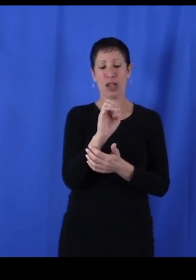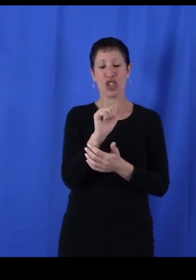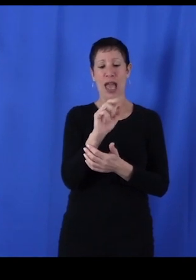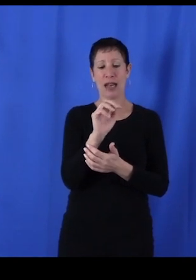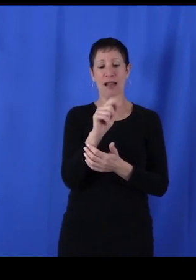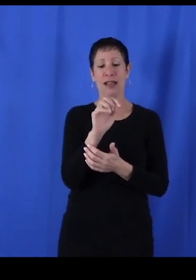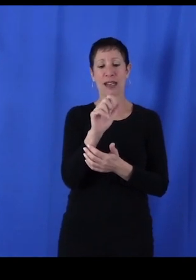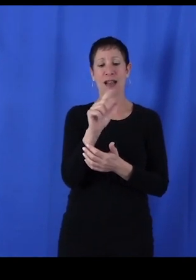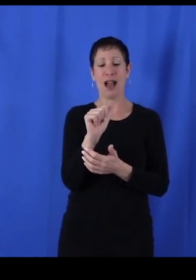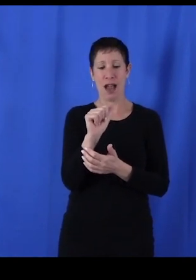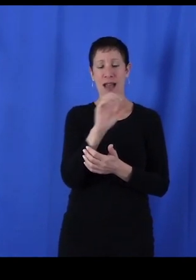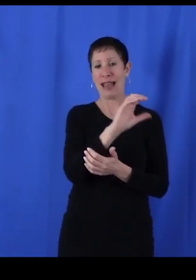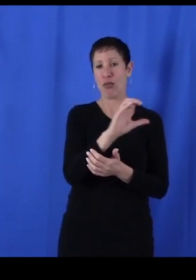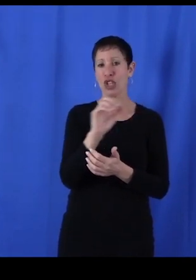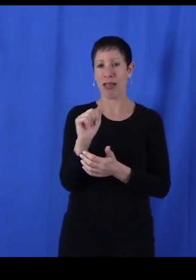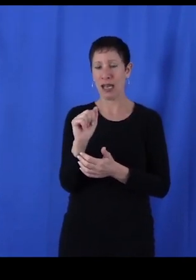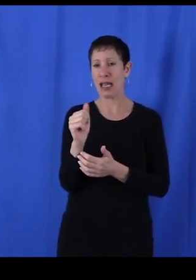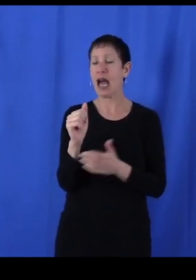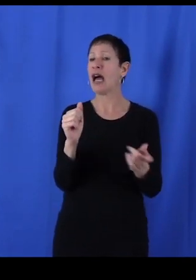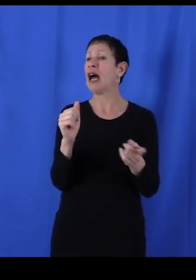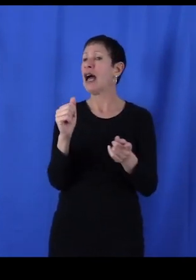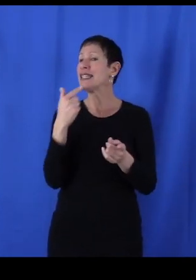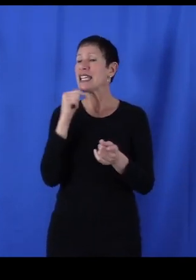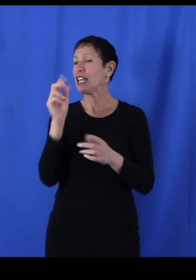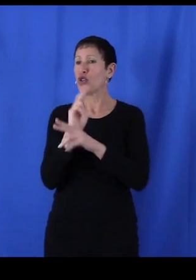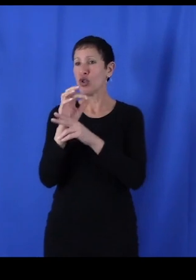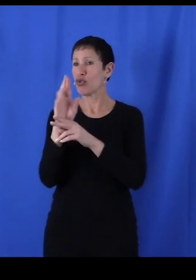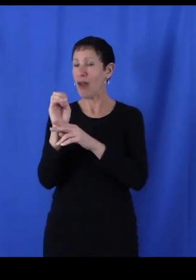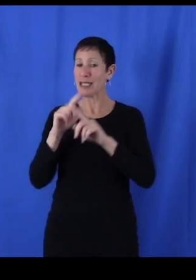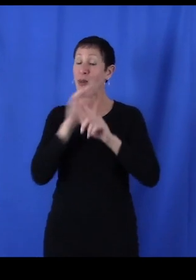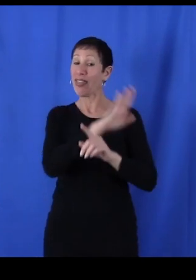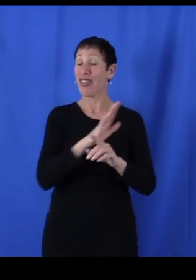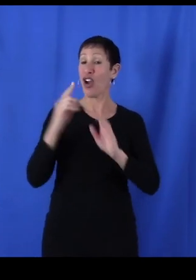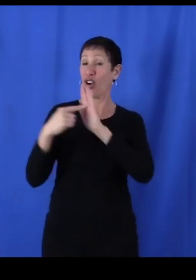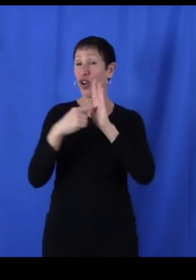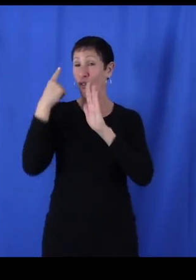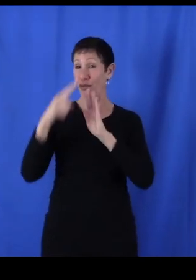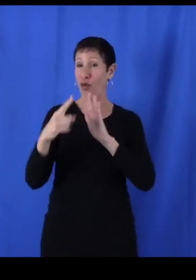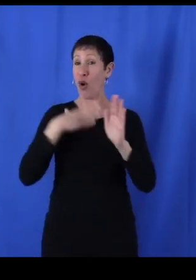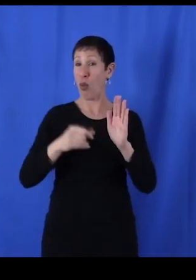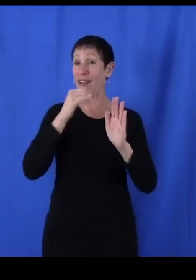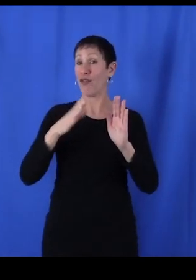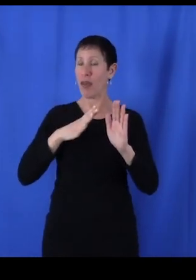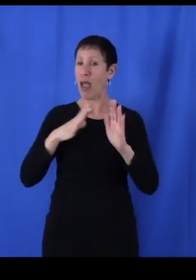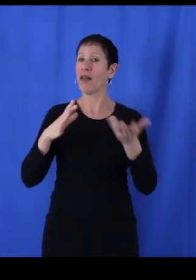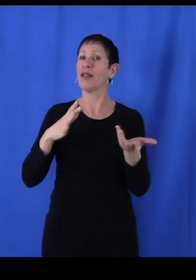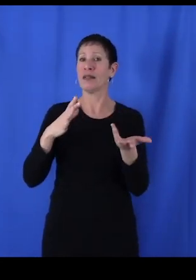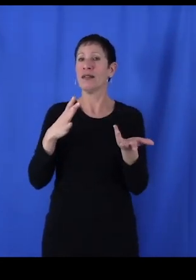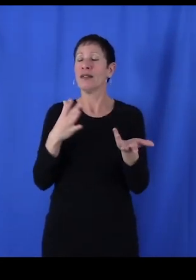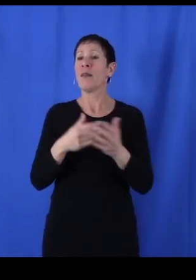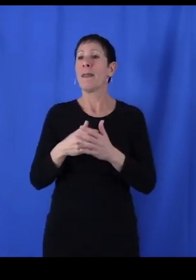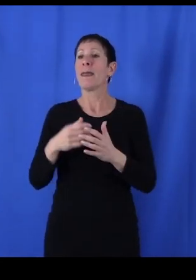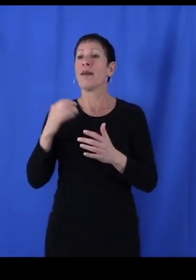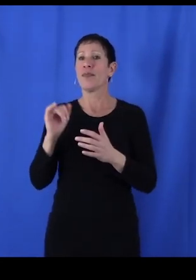conscientious neuroticism is a well-groomed white female. Now, according to Christopher Wiley, who was